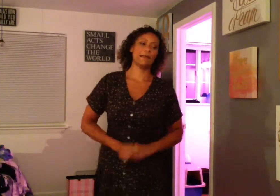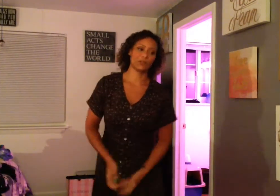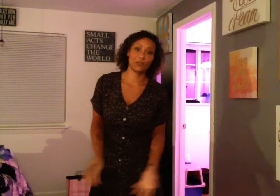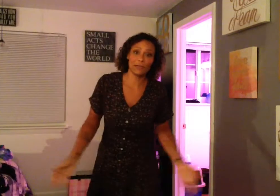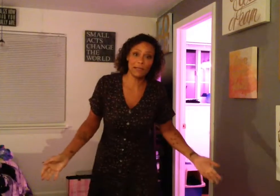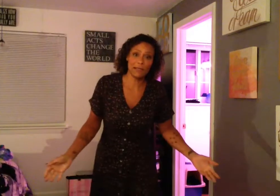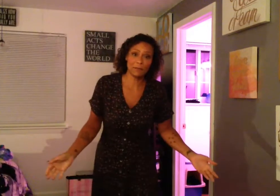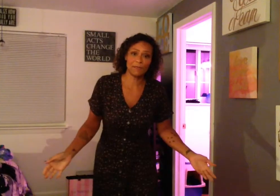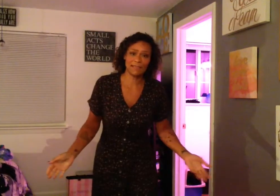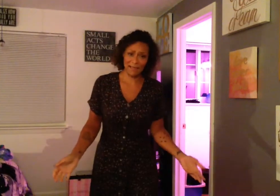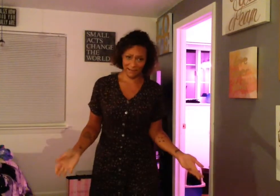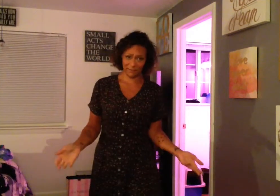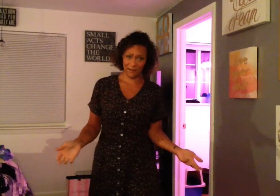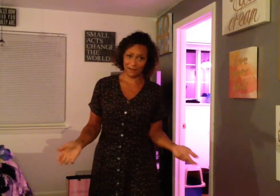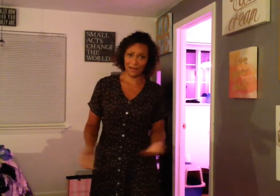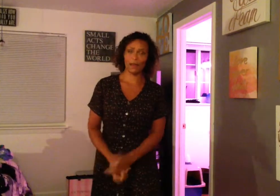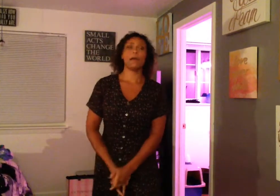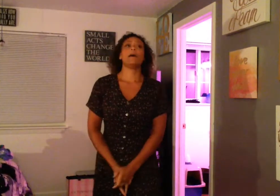just turned into like an obsessive kind of thing.